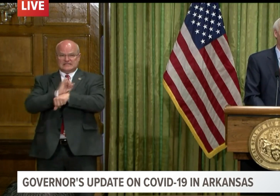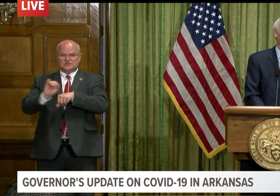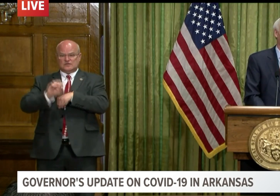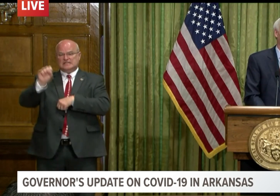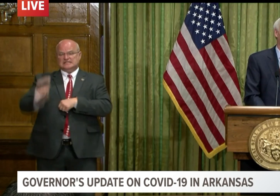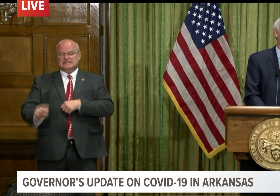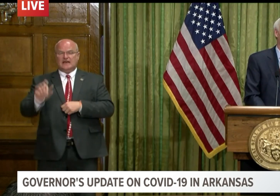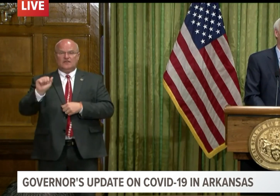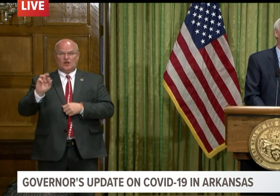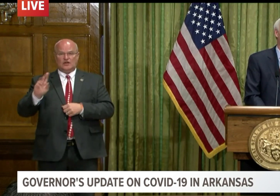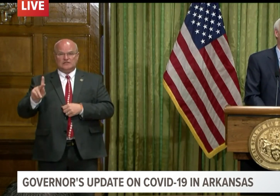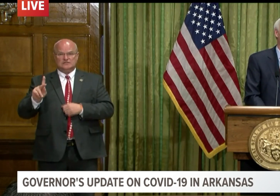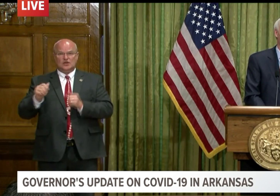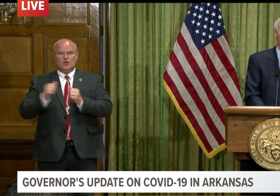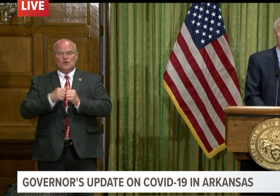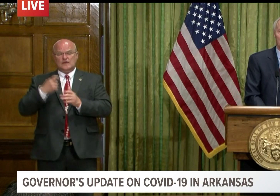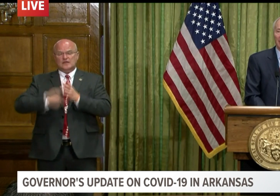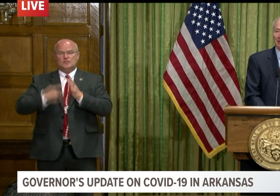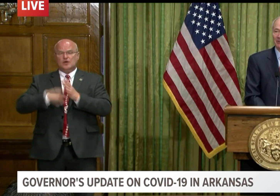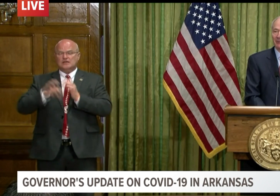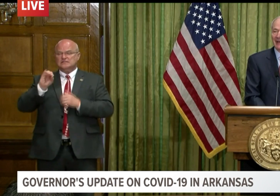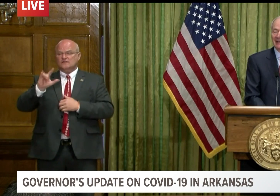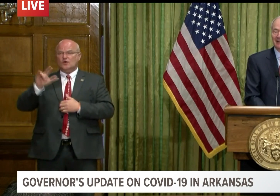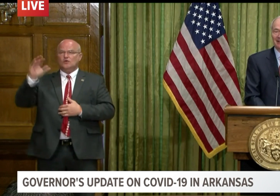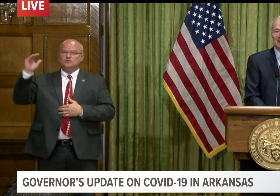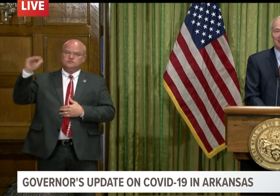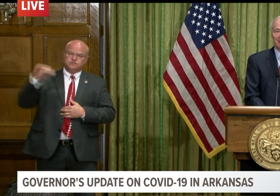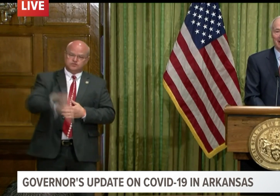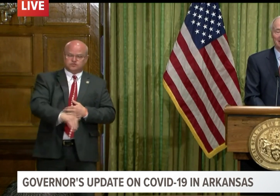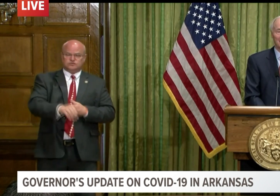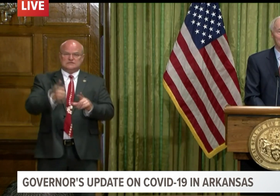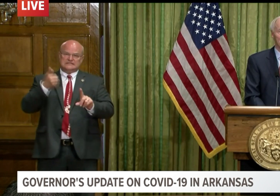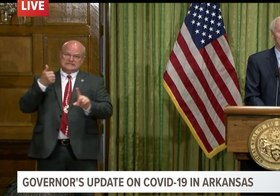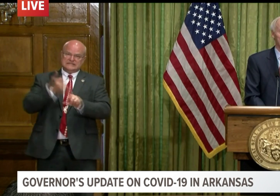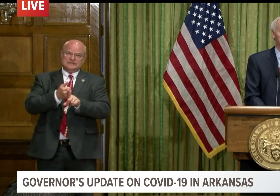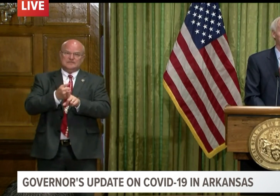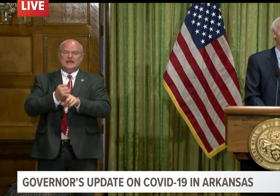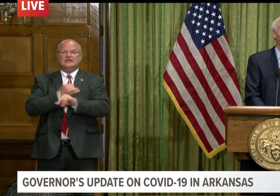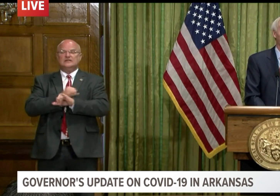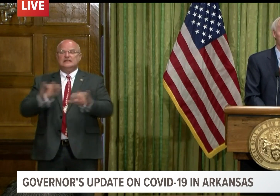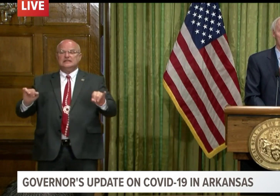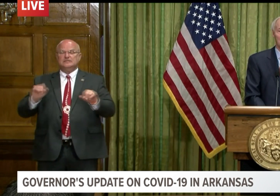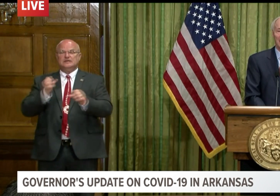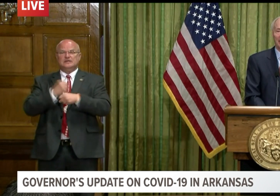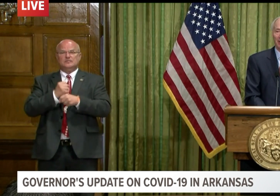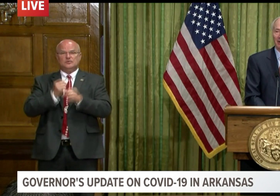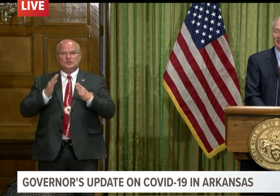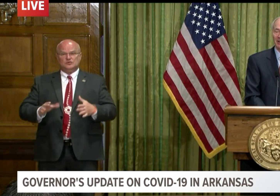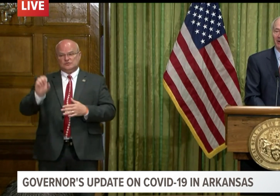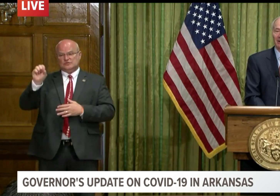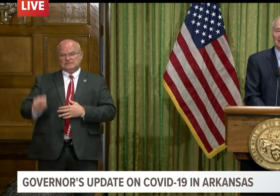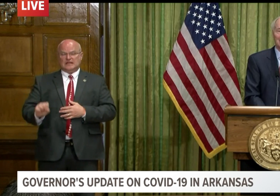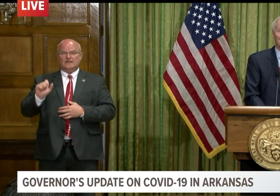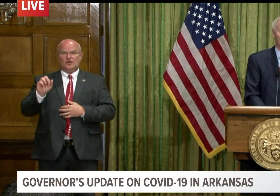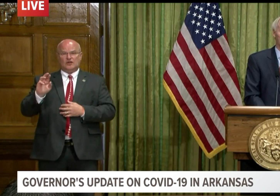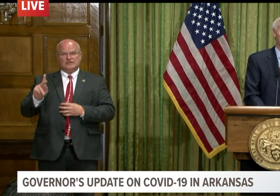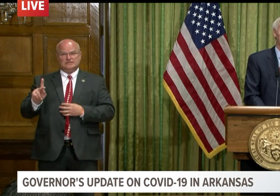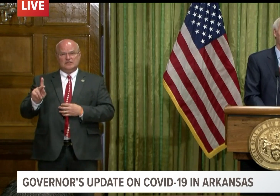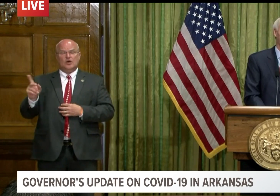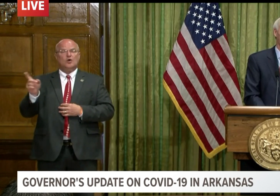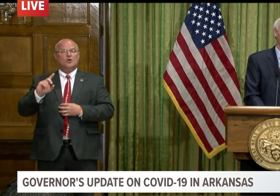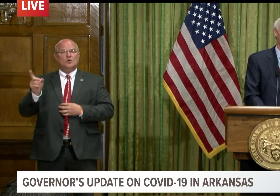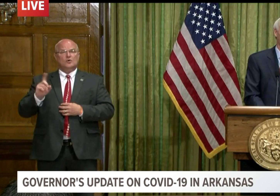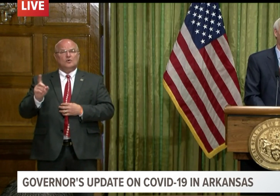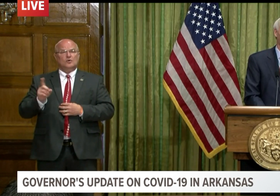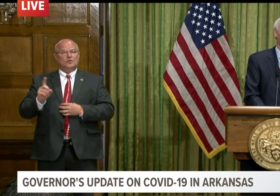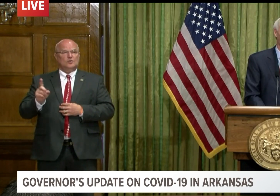Arkansas. With the price of oil dropping dramatically, it's impacted our independent producers in South Arkansas, where